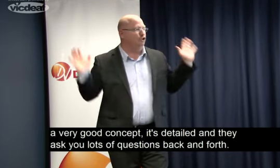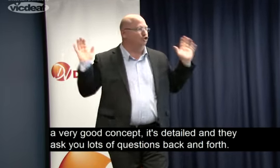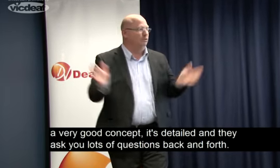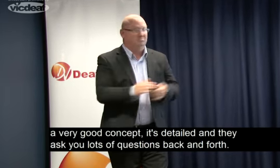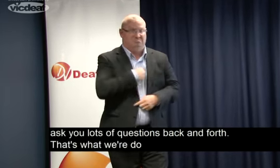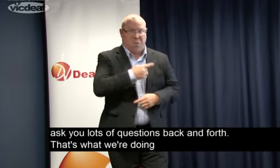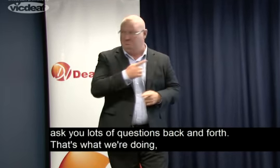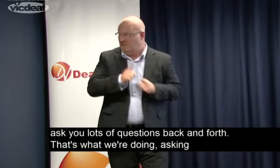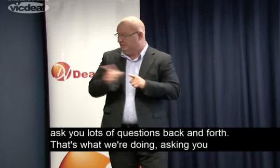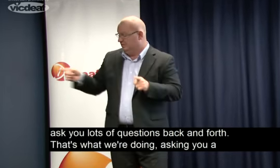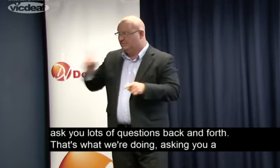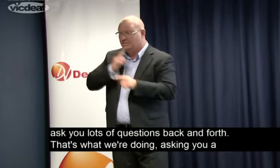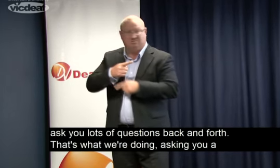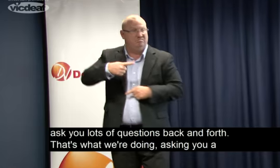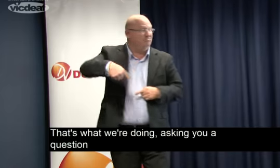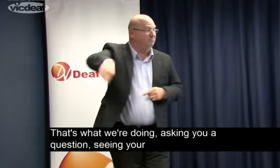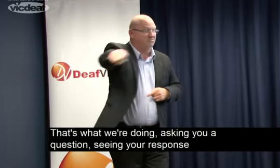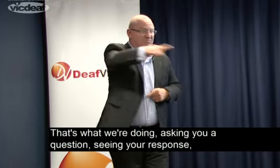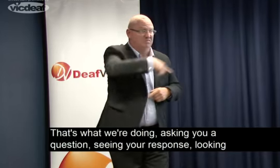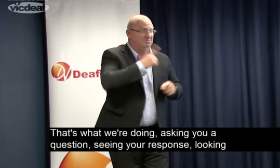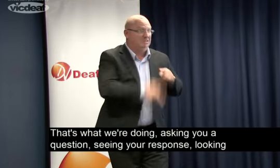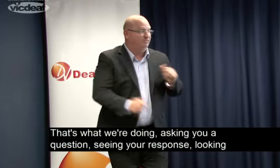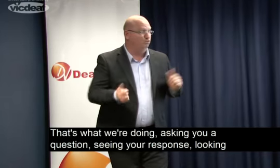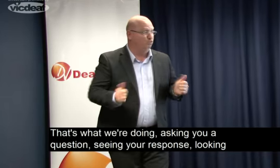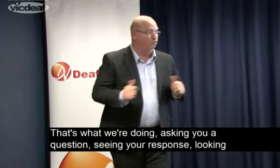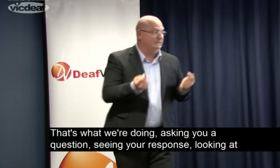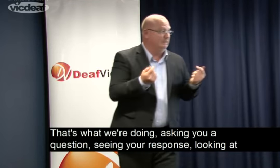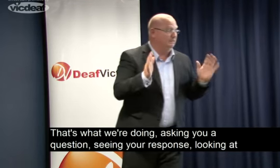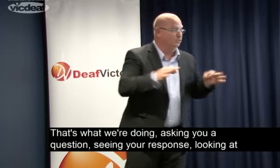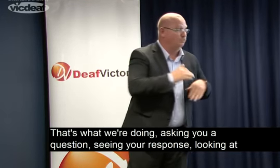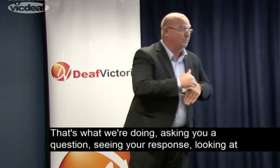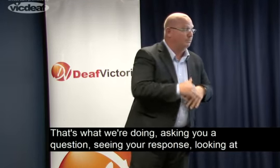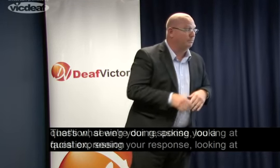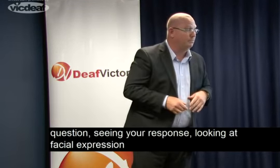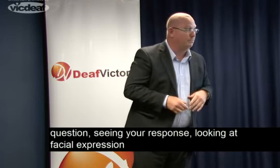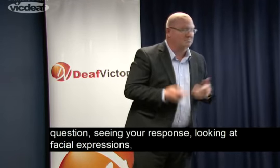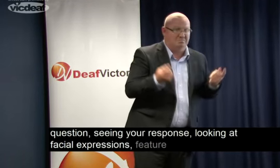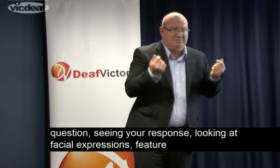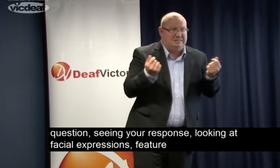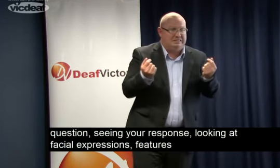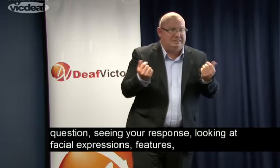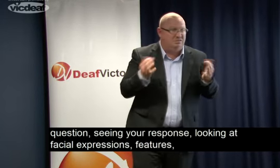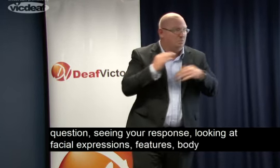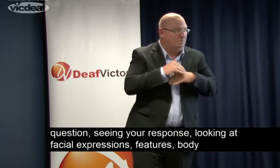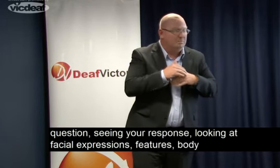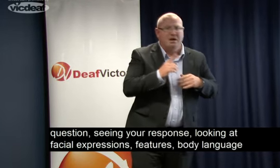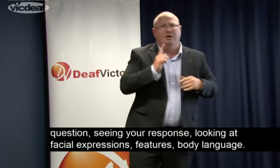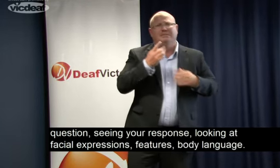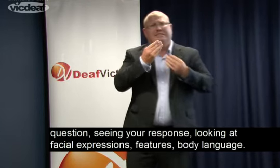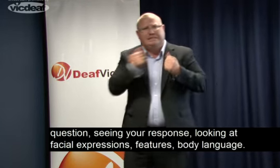non-manual features, the body language, and the person would pass. It's as simple as that. Everybody in this room probably would. There wouldn't be an issue. It's not intensive